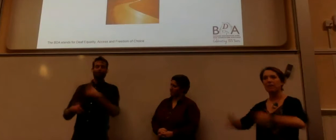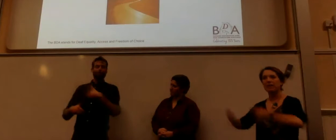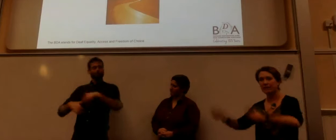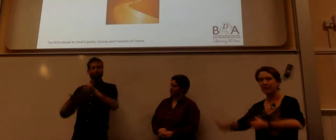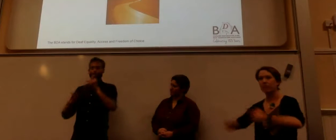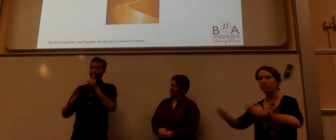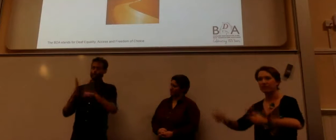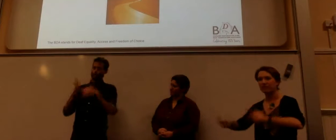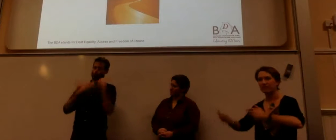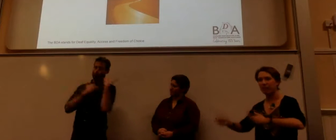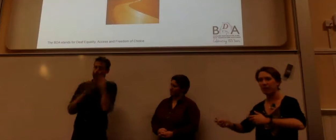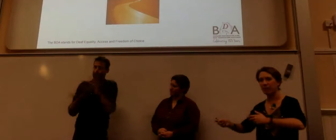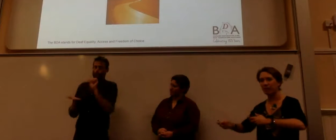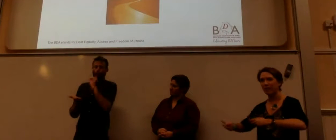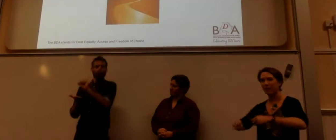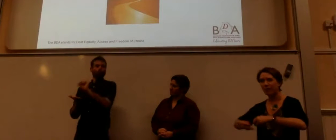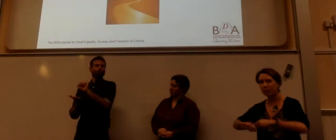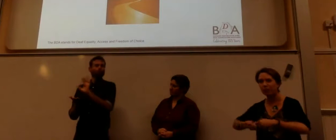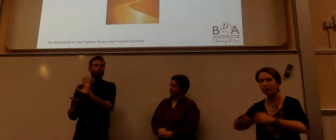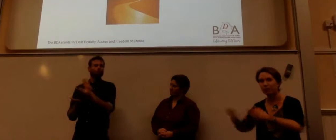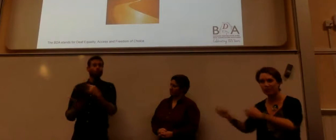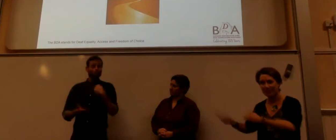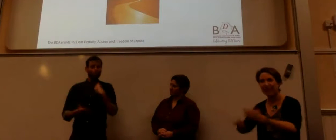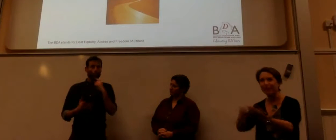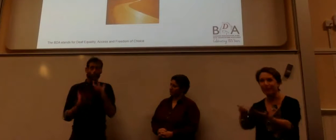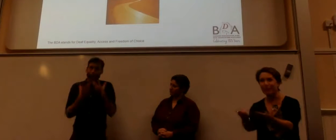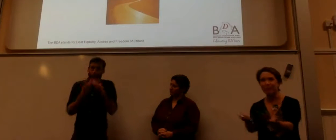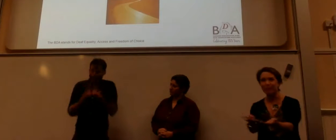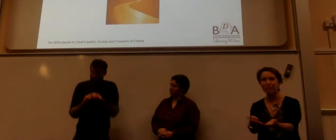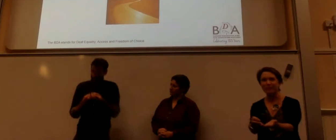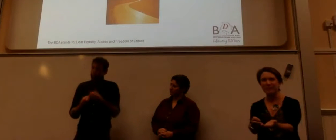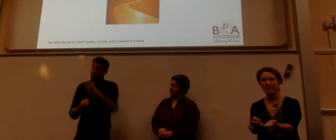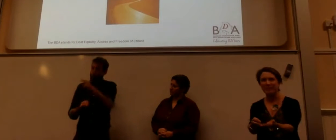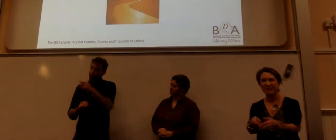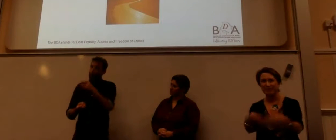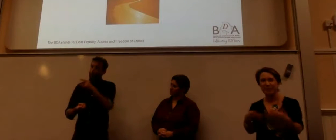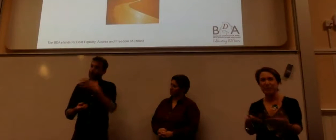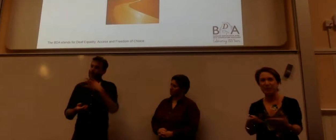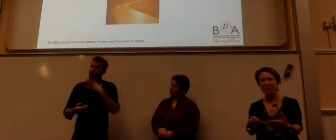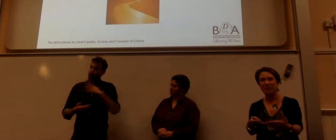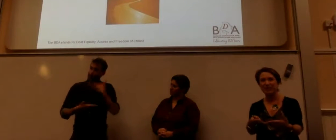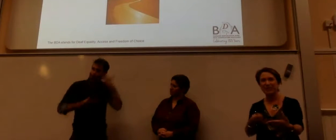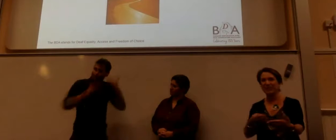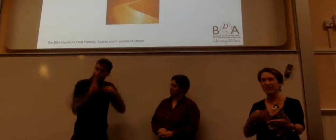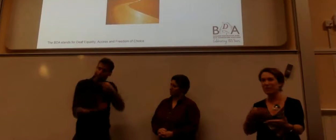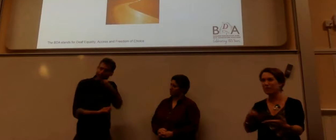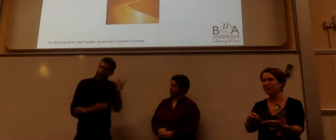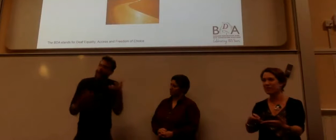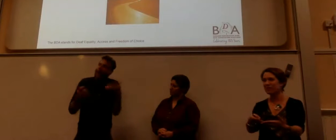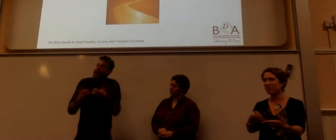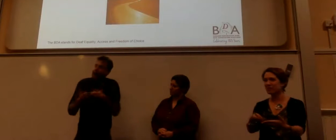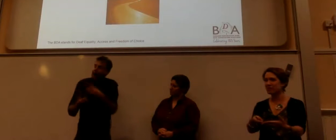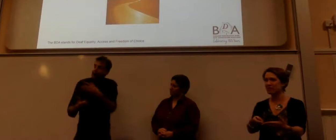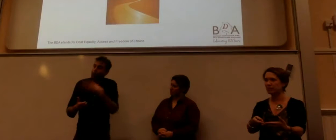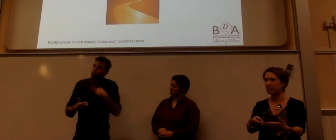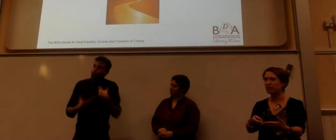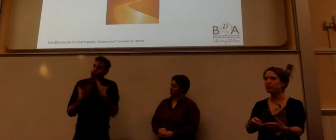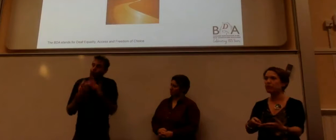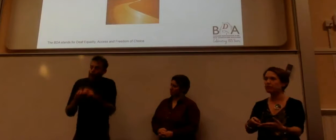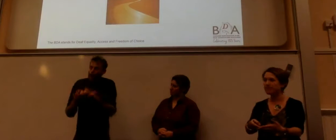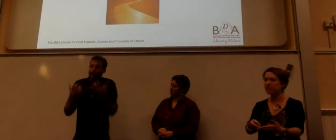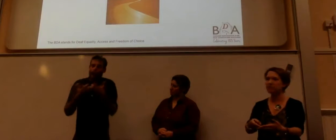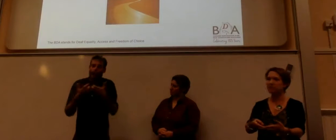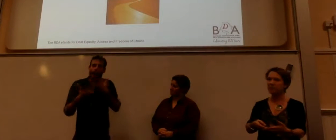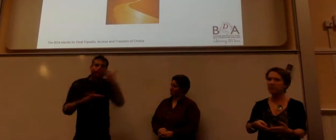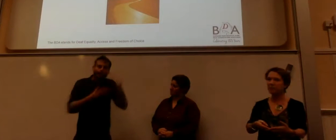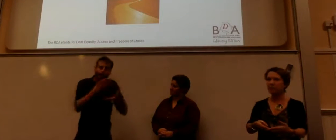about making those conversations happen, and we will give the representatives the information they need to represent the views. So